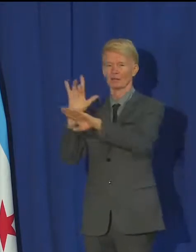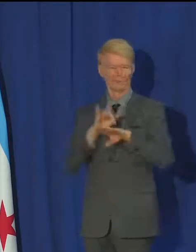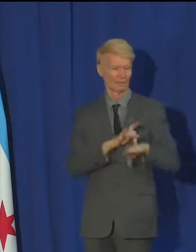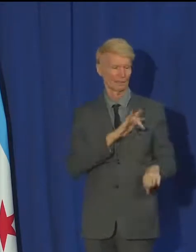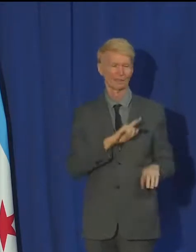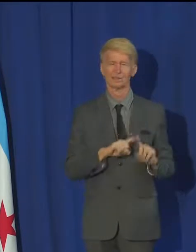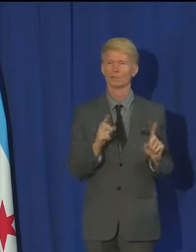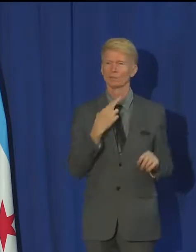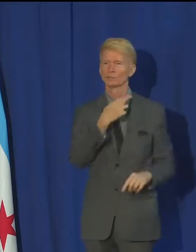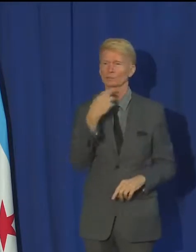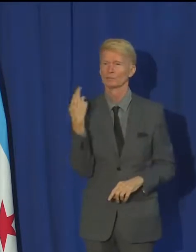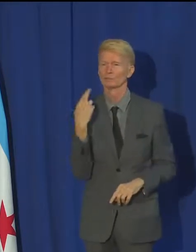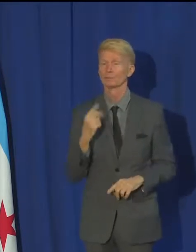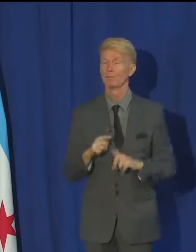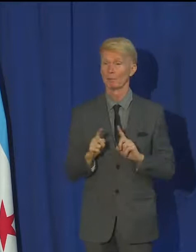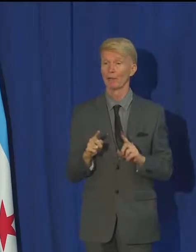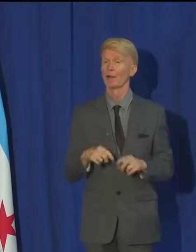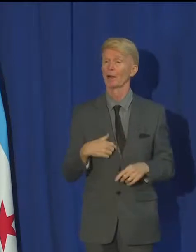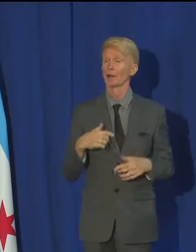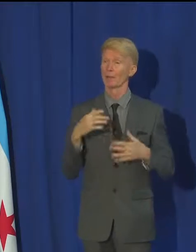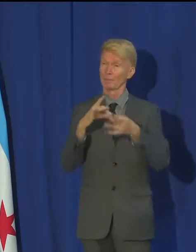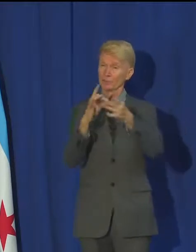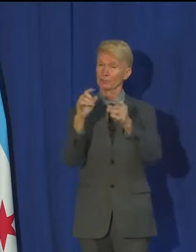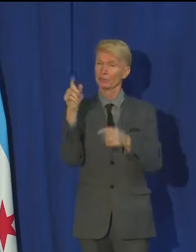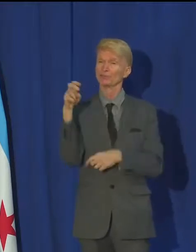mentioned travel, but also